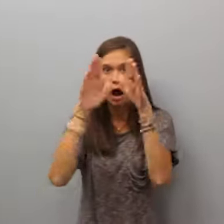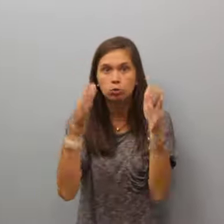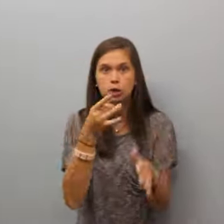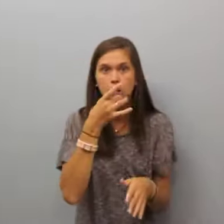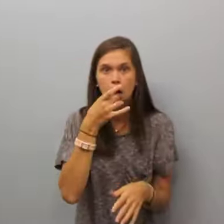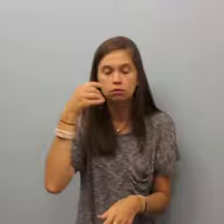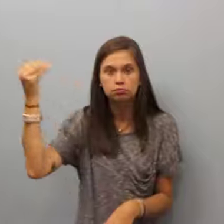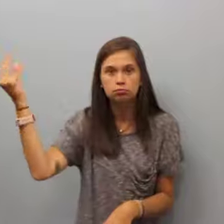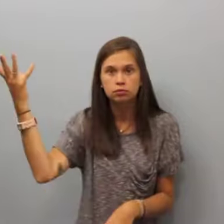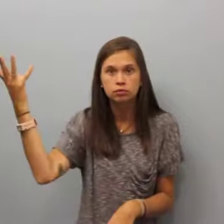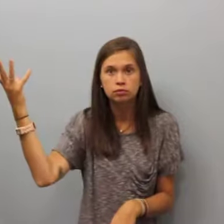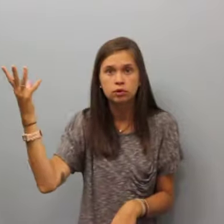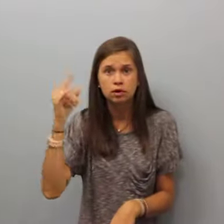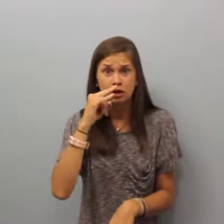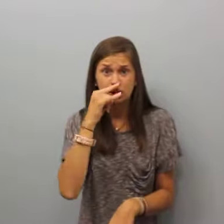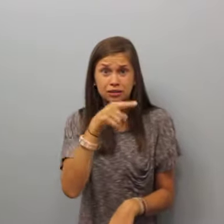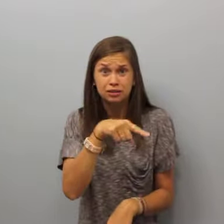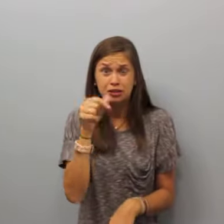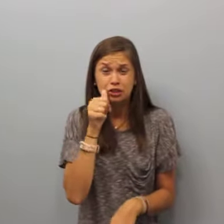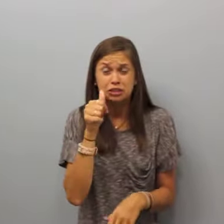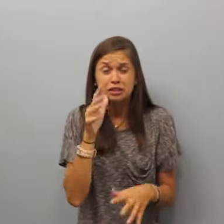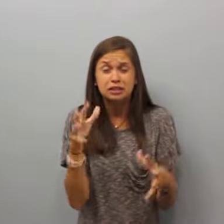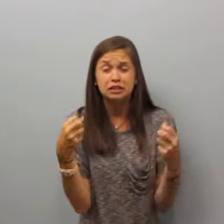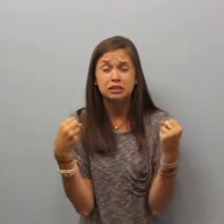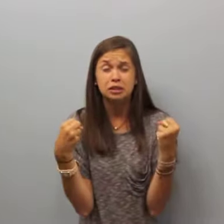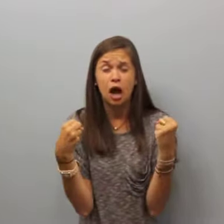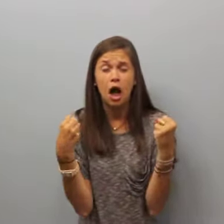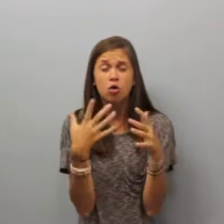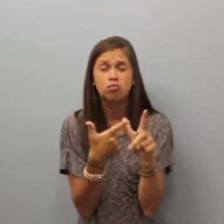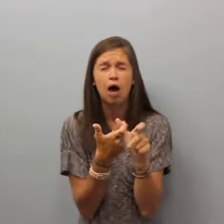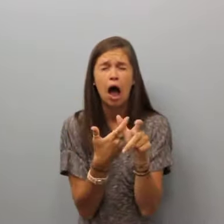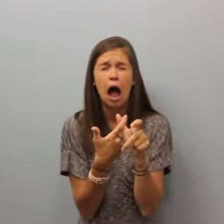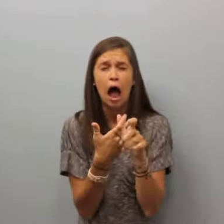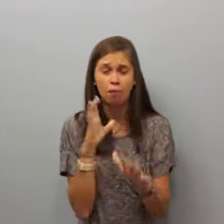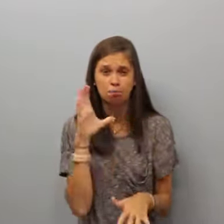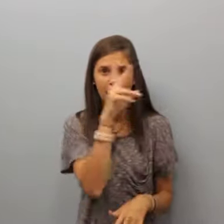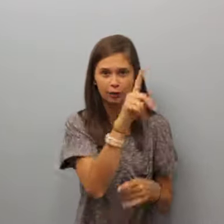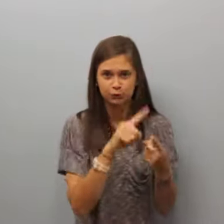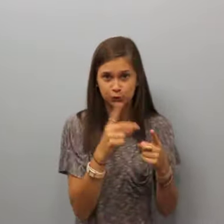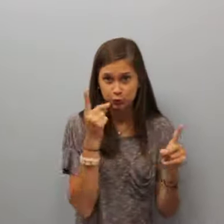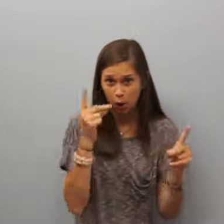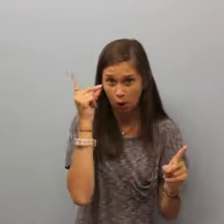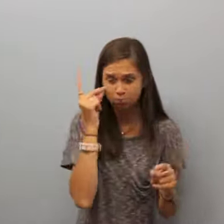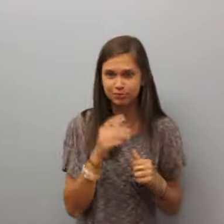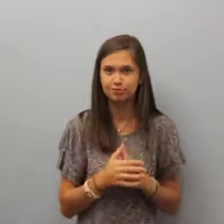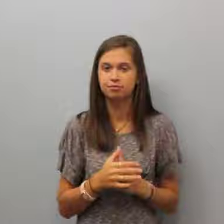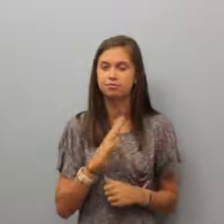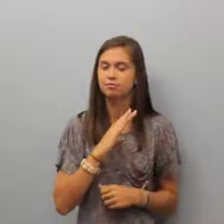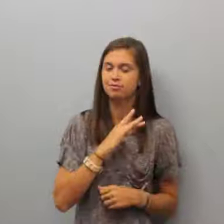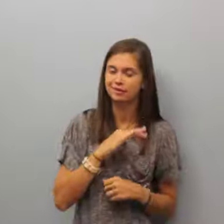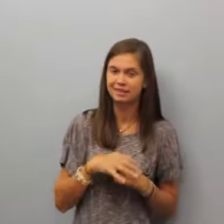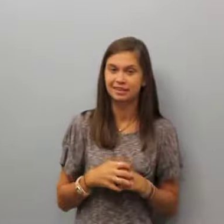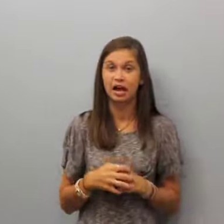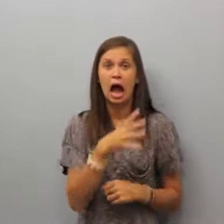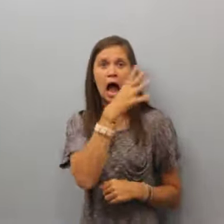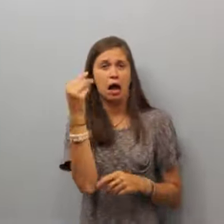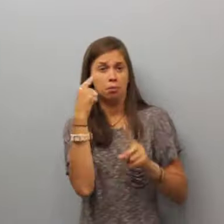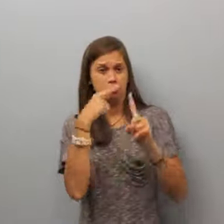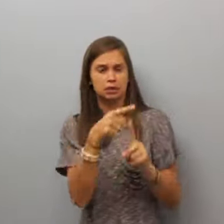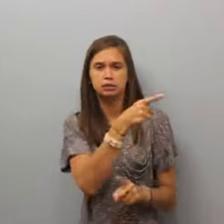it in the cafeteria, we noticed that the lights on the White House went on. We were so freaked